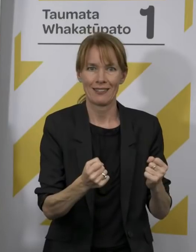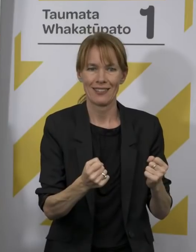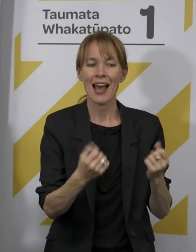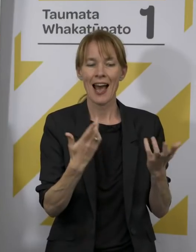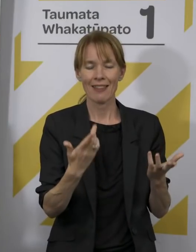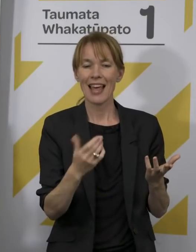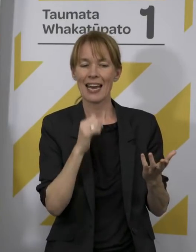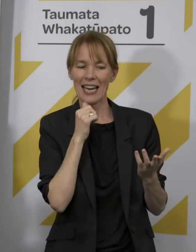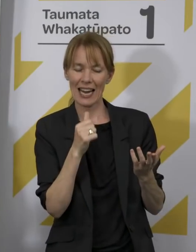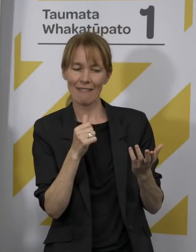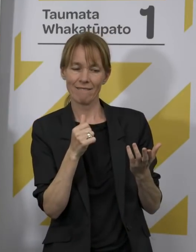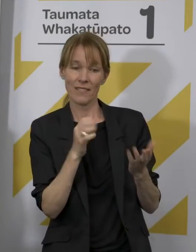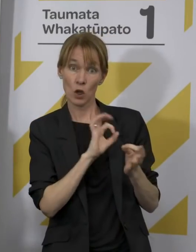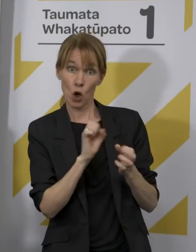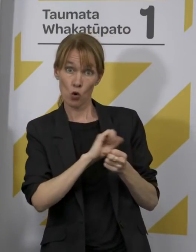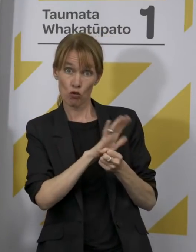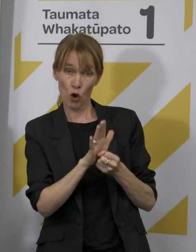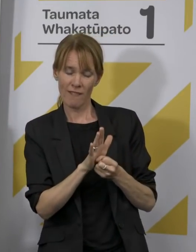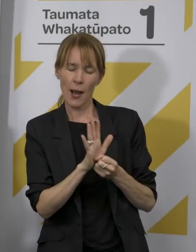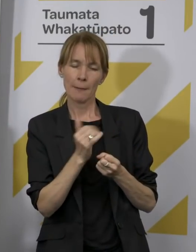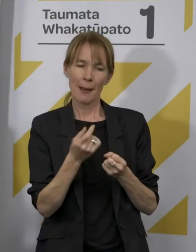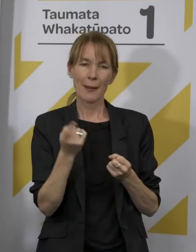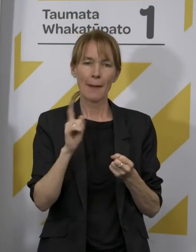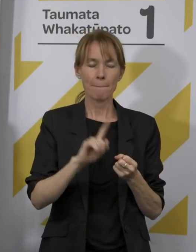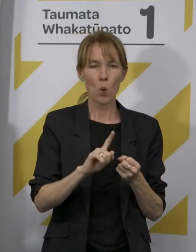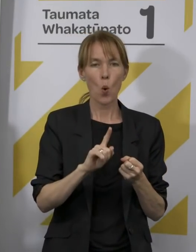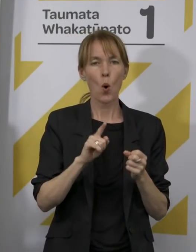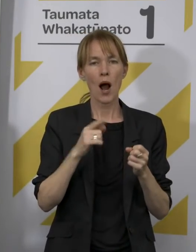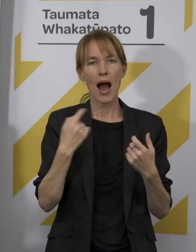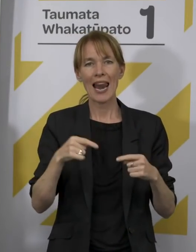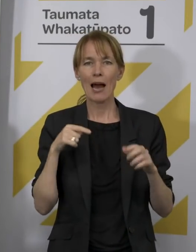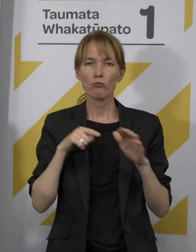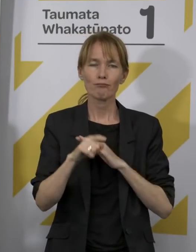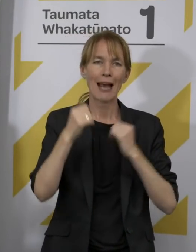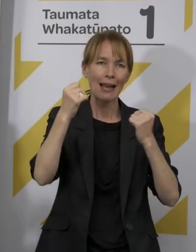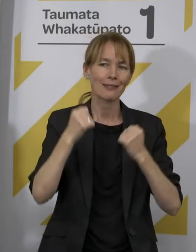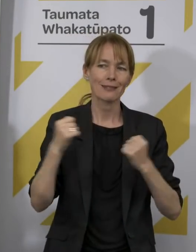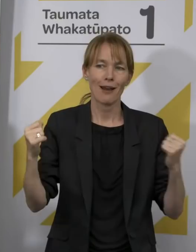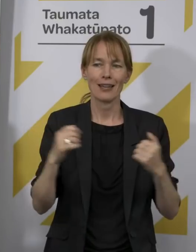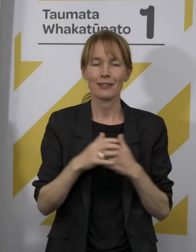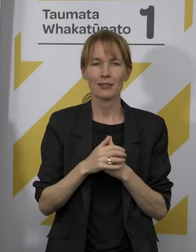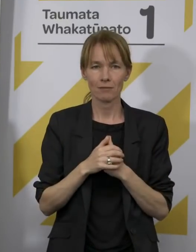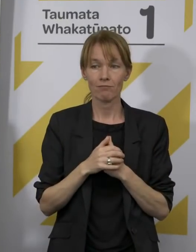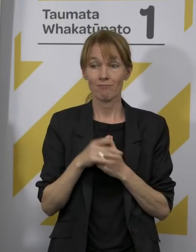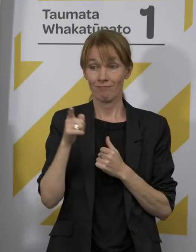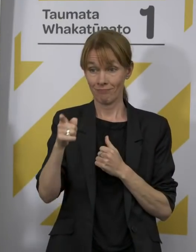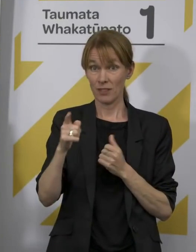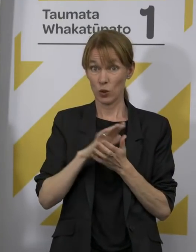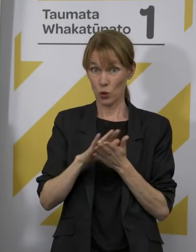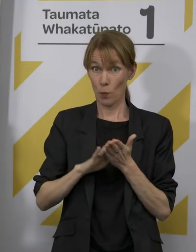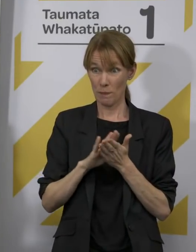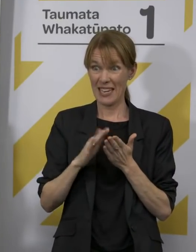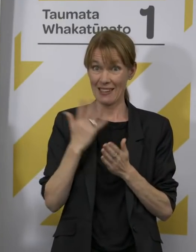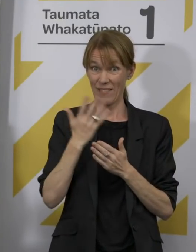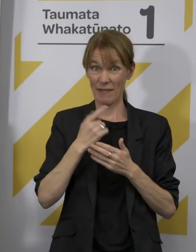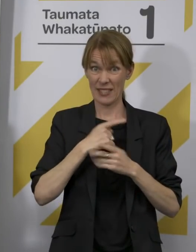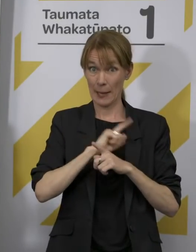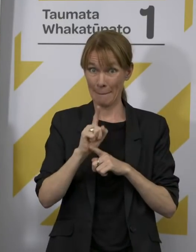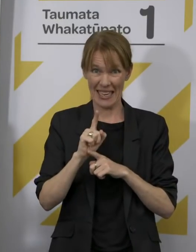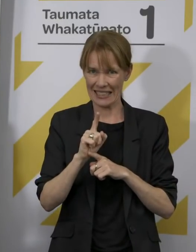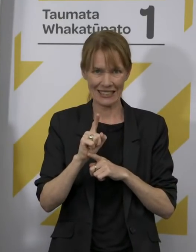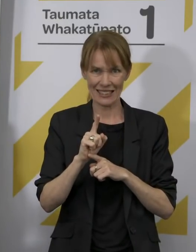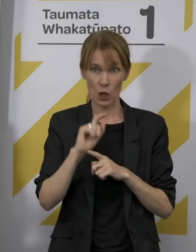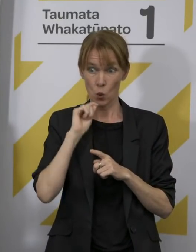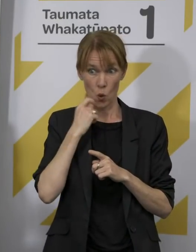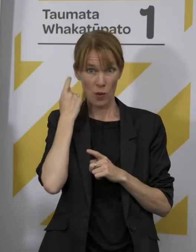They can go outside and into the area outside the facility and do some exercise, but not out onto the streets. Can I just rephrase